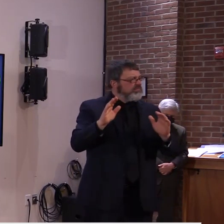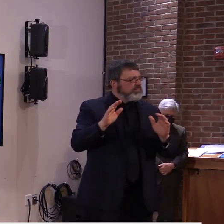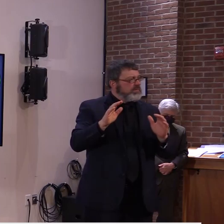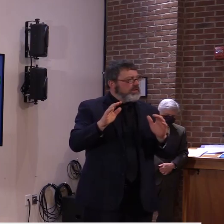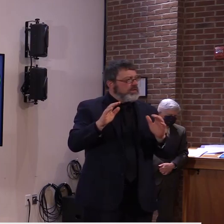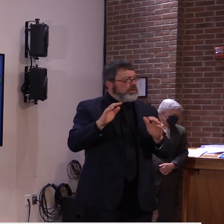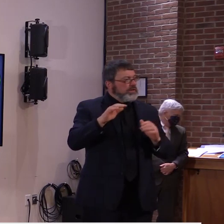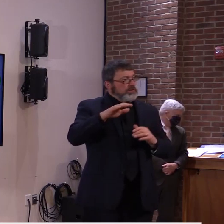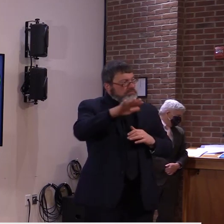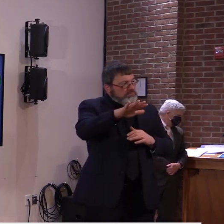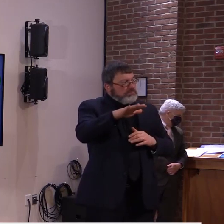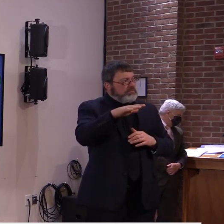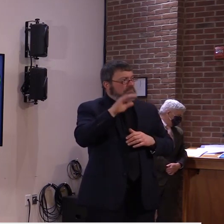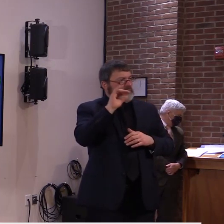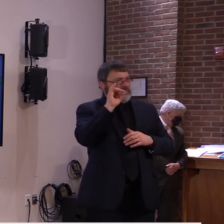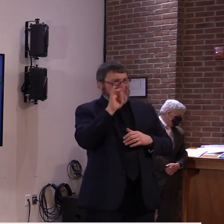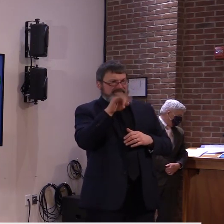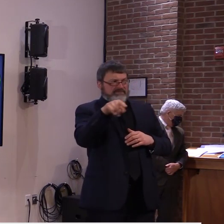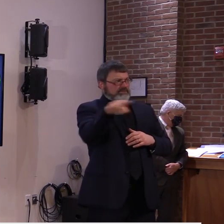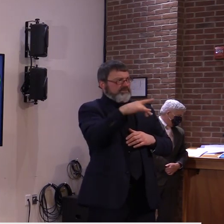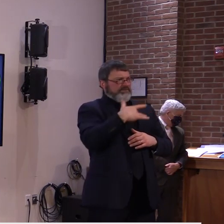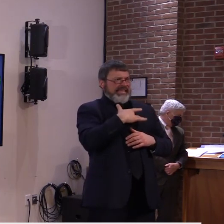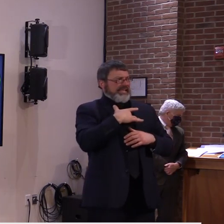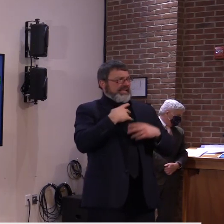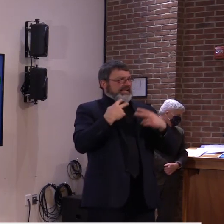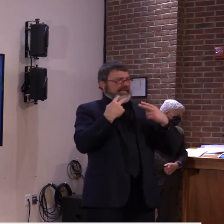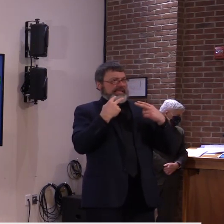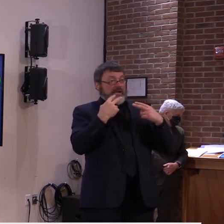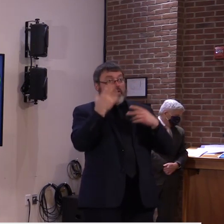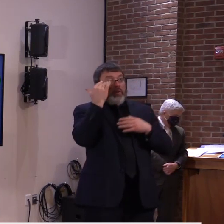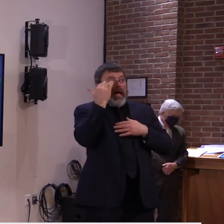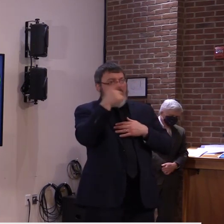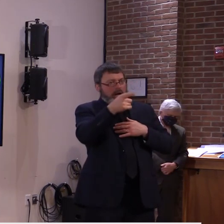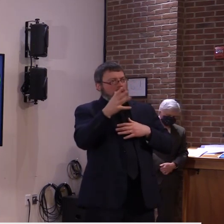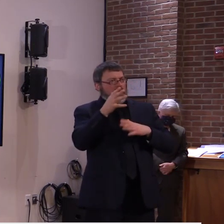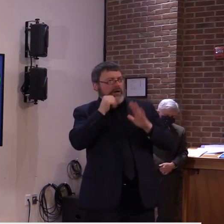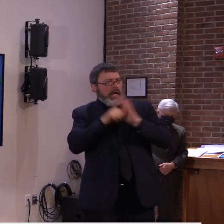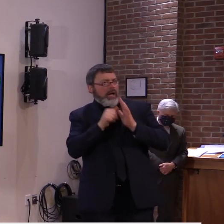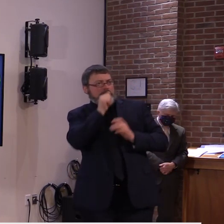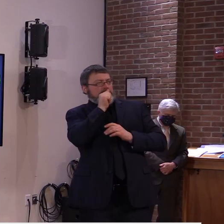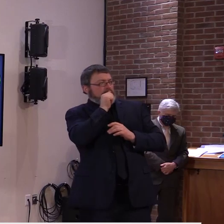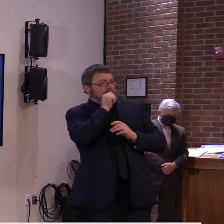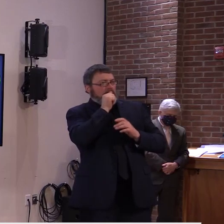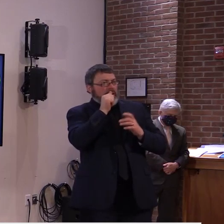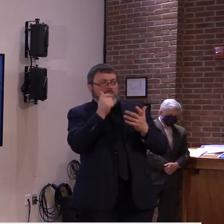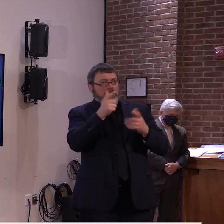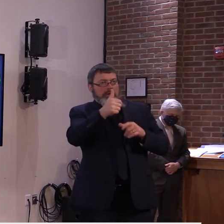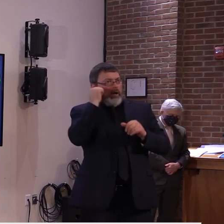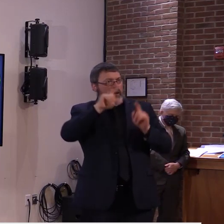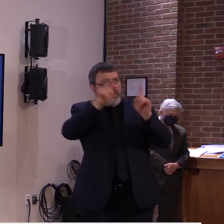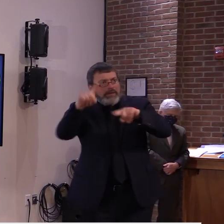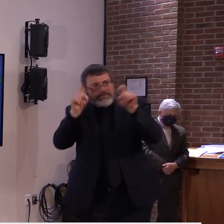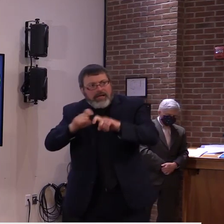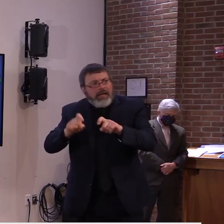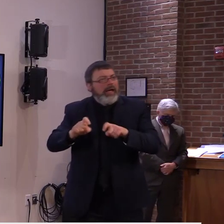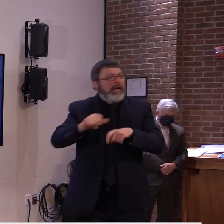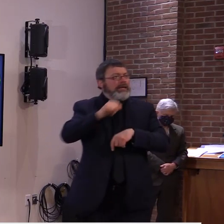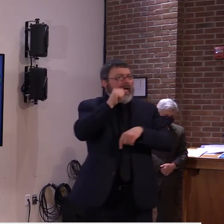their illness and keeping them from seeking appropriate health care immediately. It can also lead to people